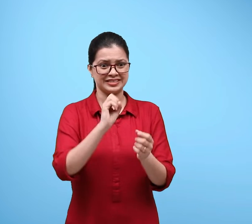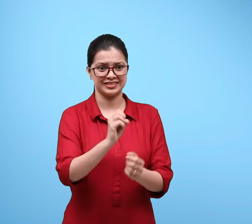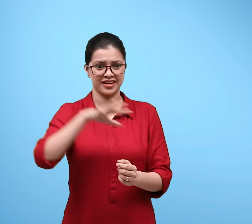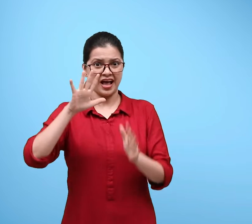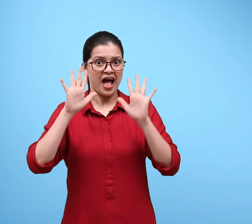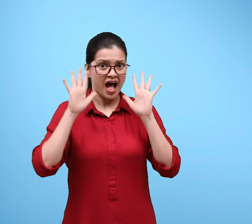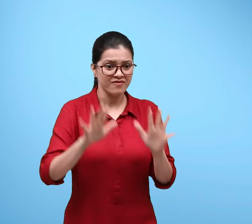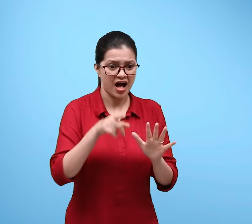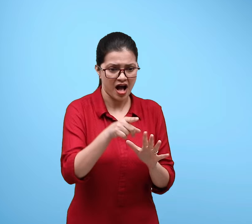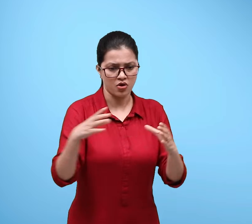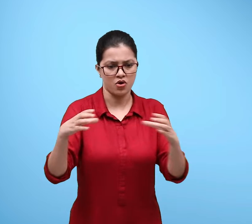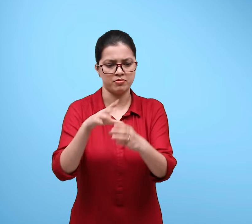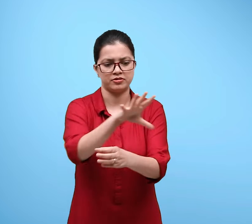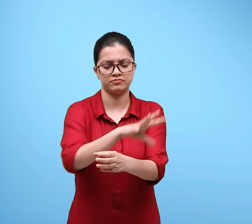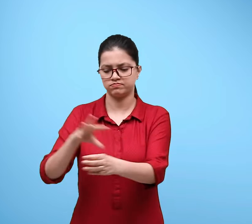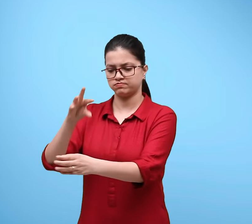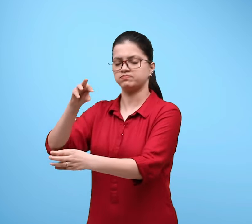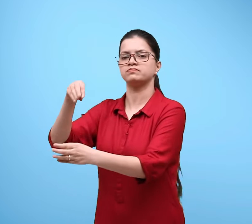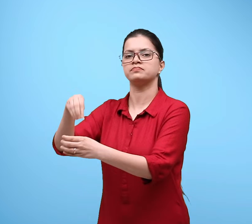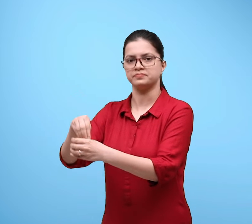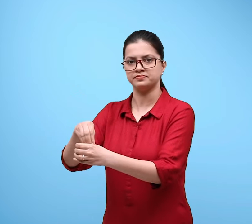Separate the shiny materials into a group.